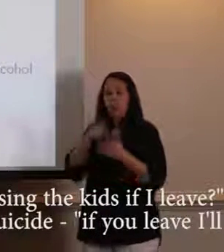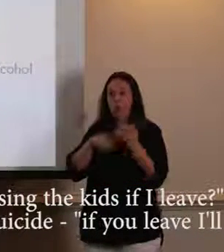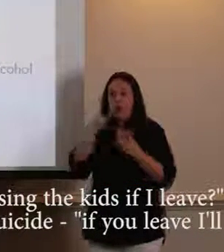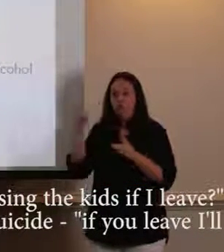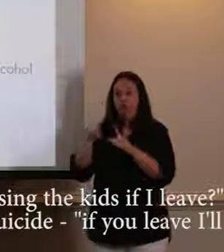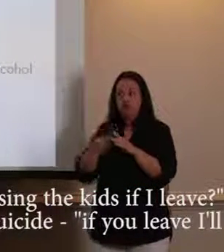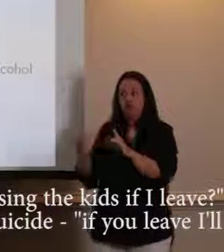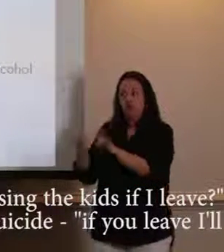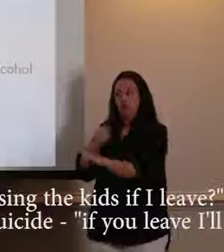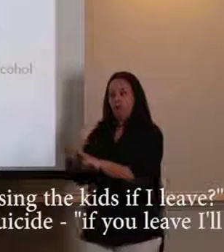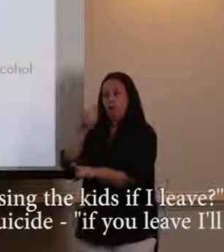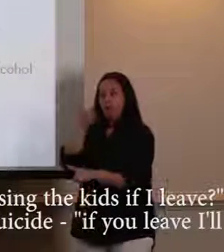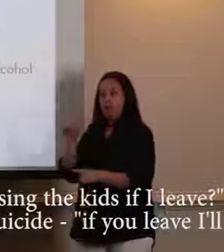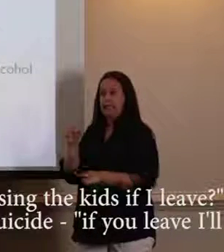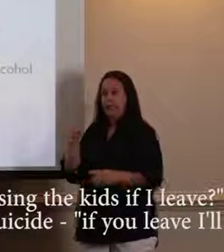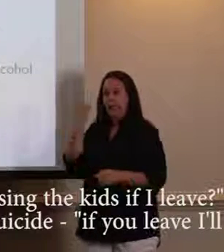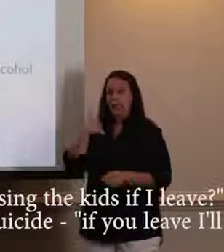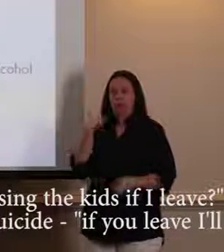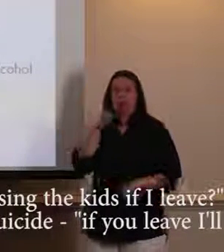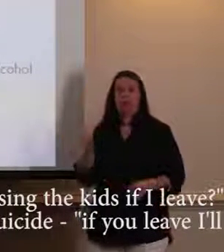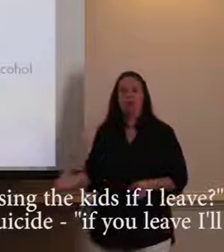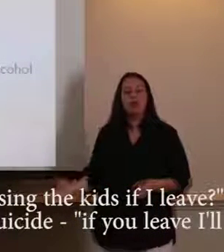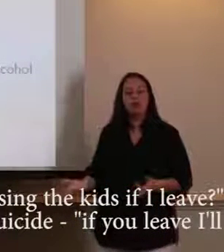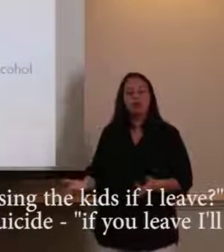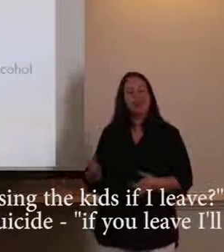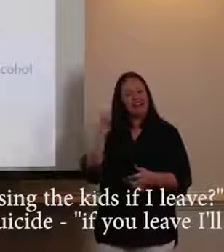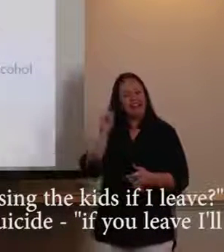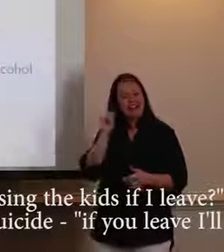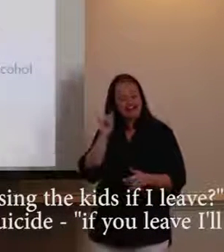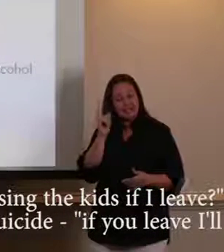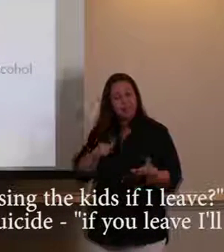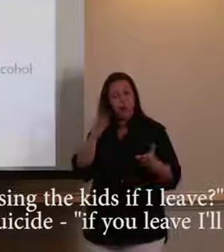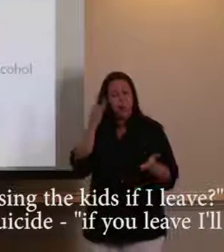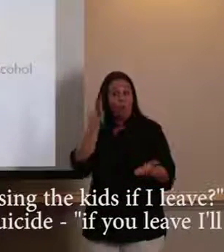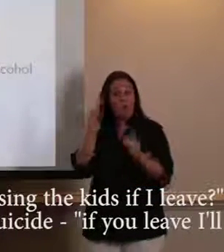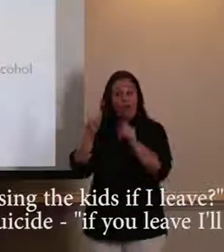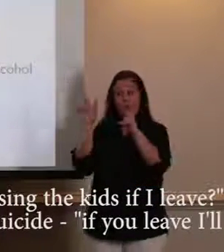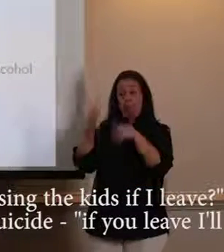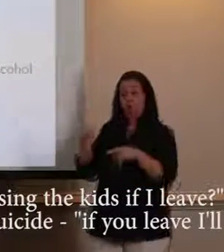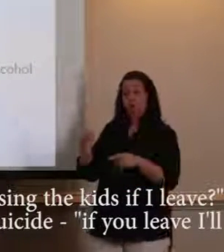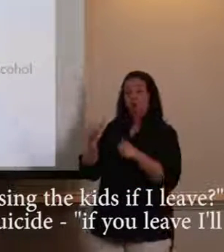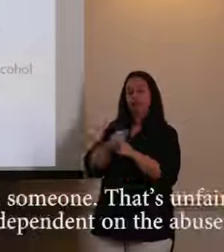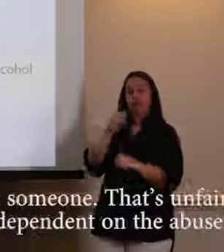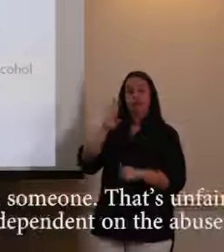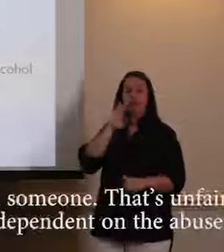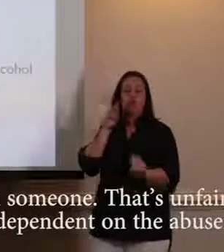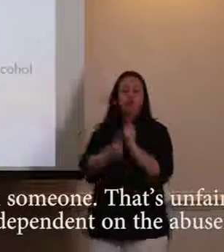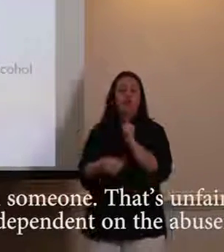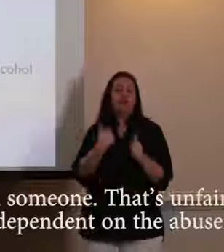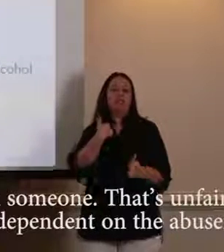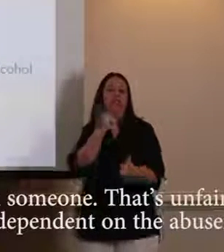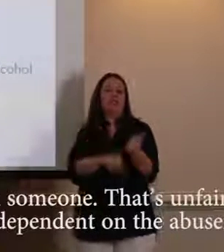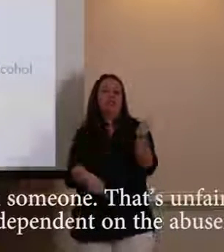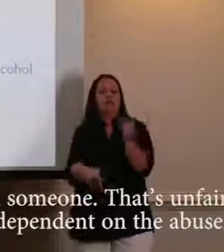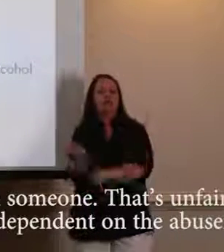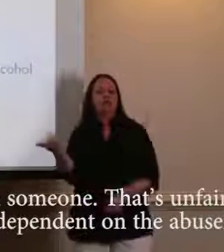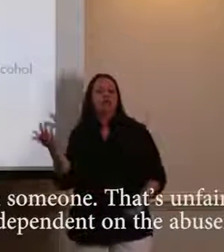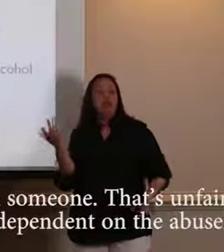kids if I leave? The abuser threatens suicide. If you leave, I'll kill myself. That's a lot to put on someone.